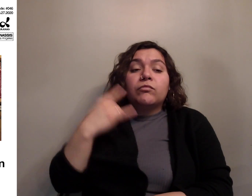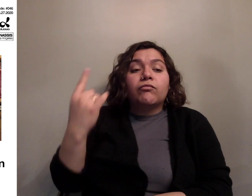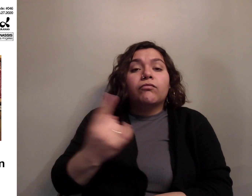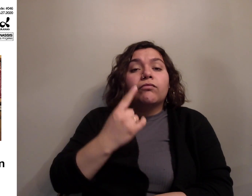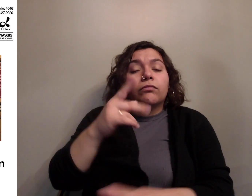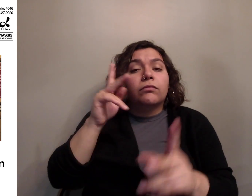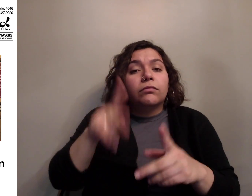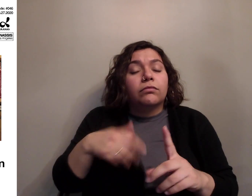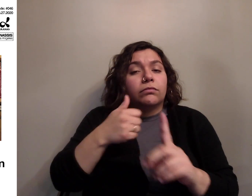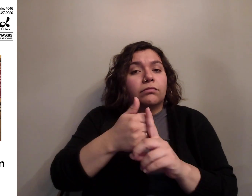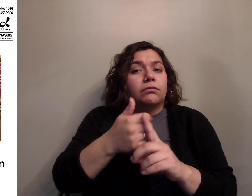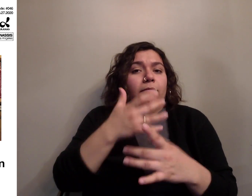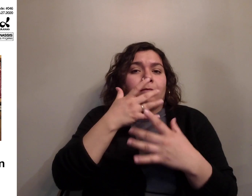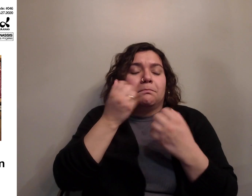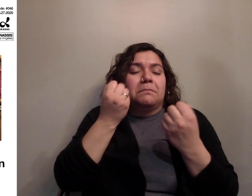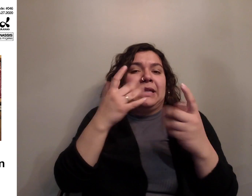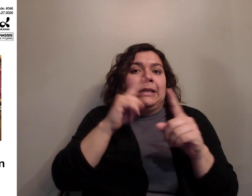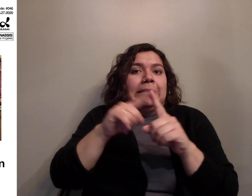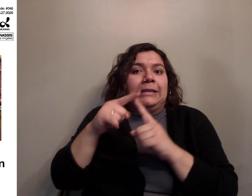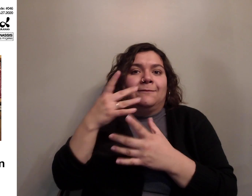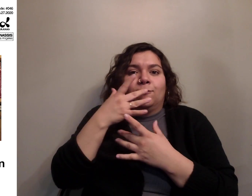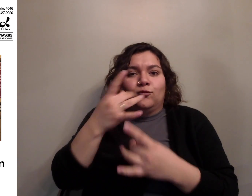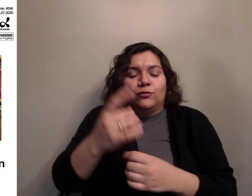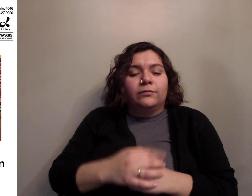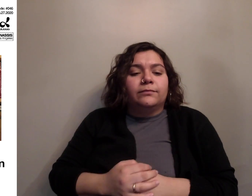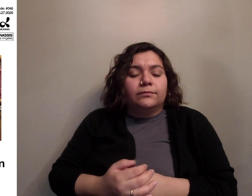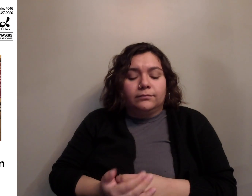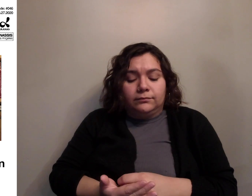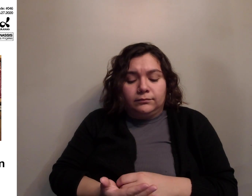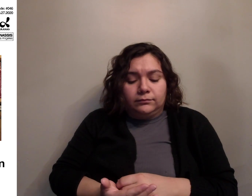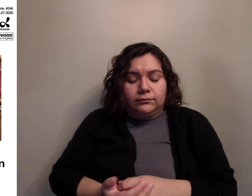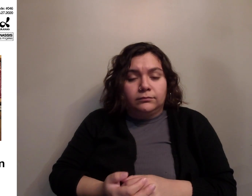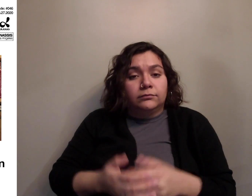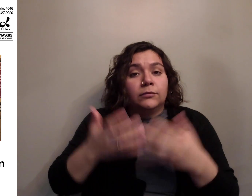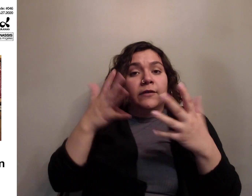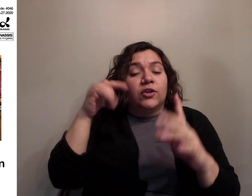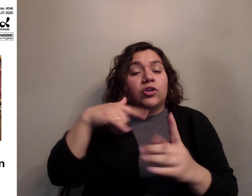Well, I think, I've always been a person of many interests, and